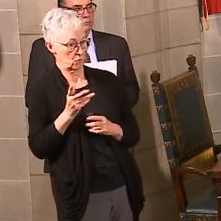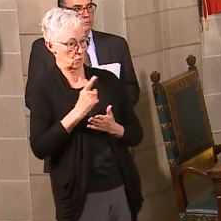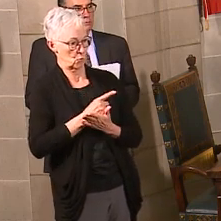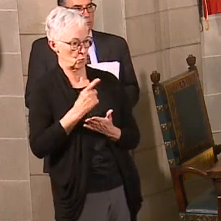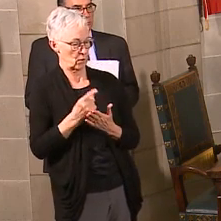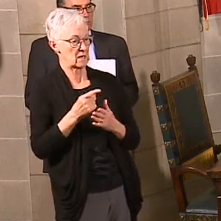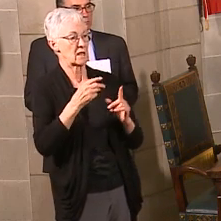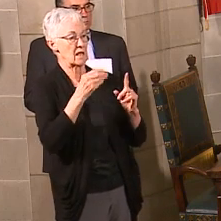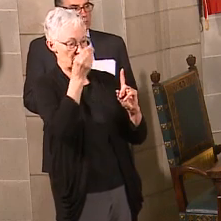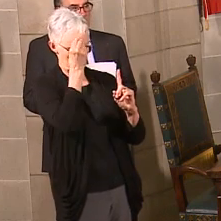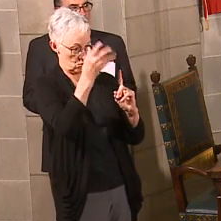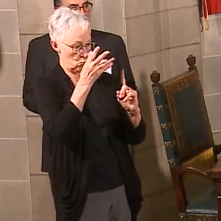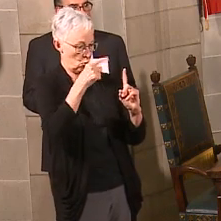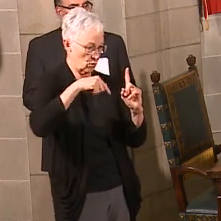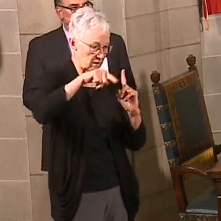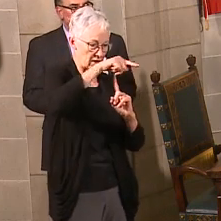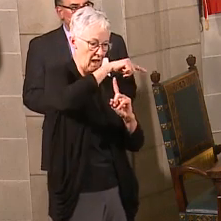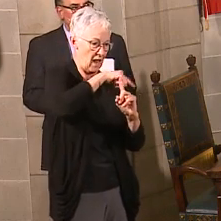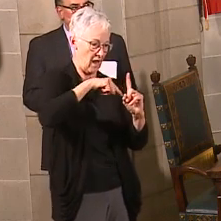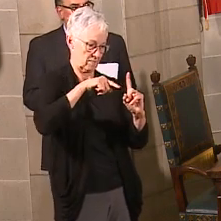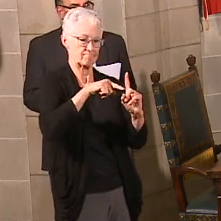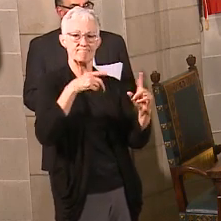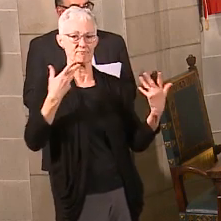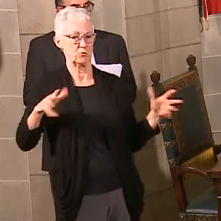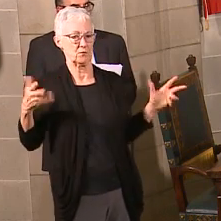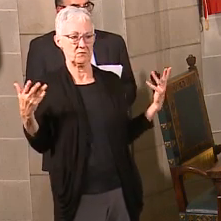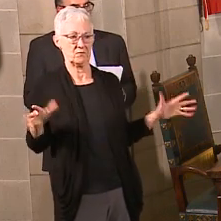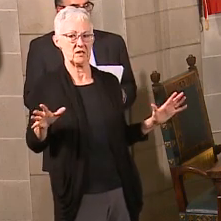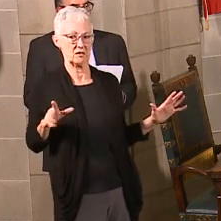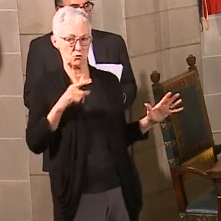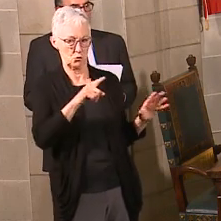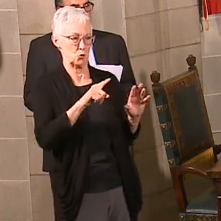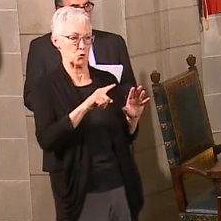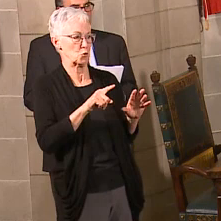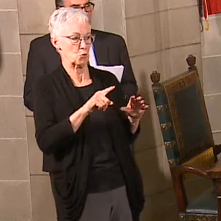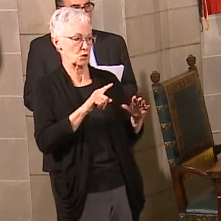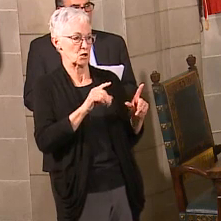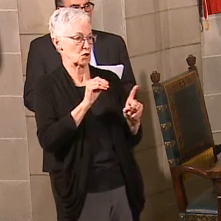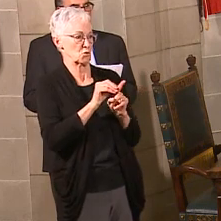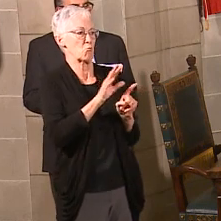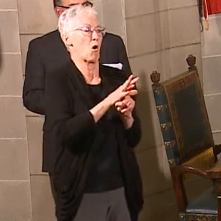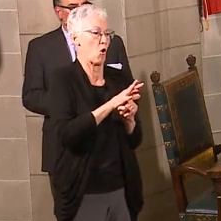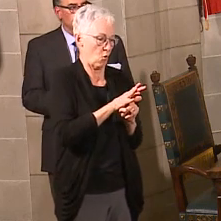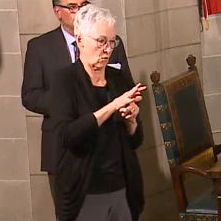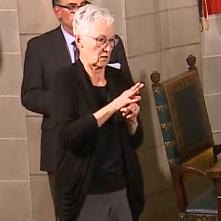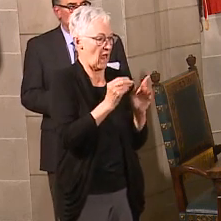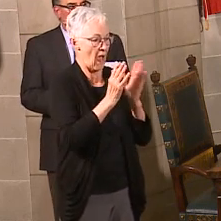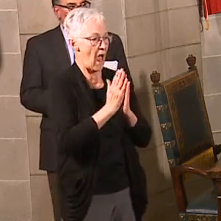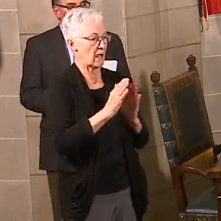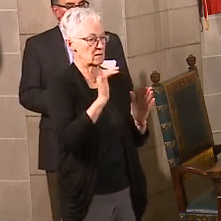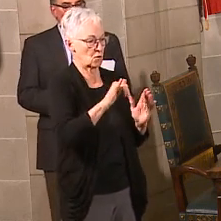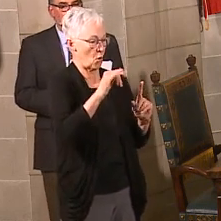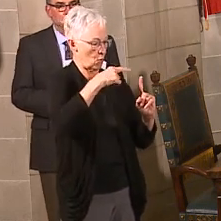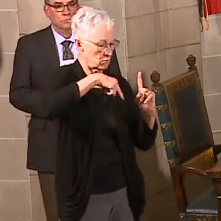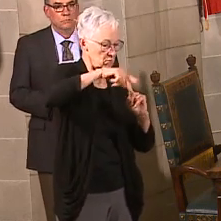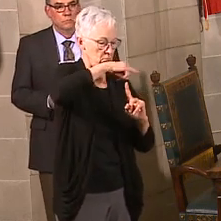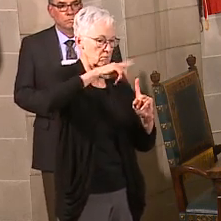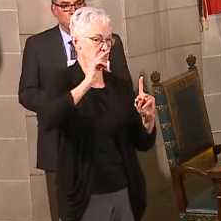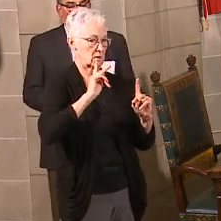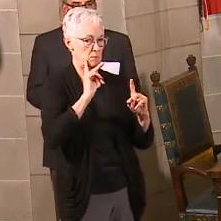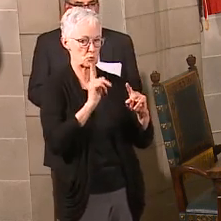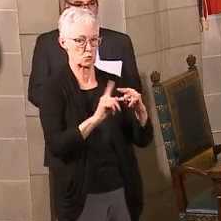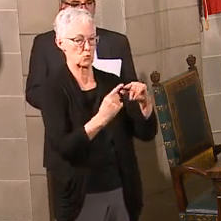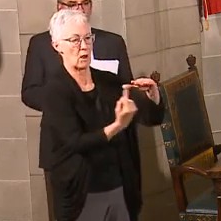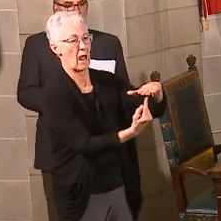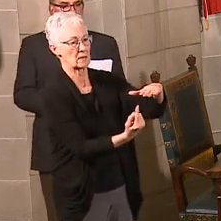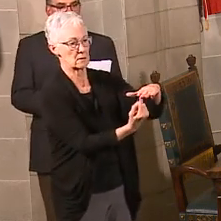been exposed to somebody who has coronavirus, and ask them to quarantine to make sure they didn't get infected too. And that's